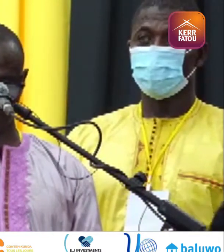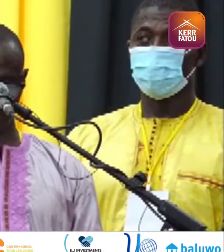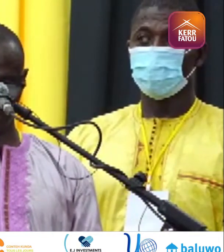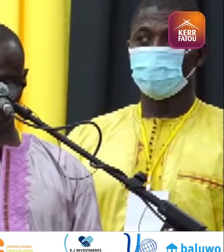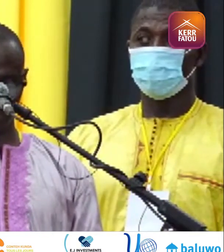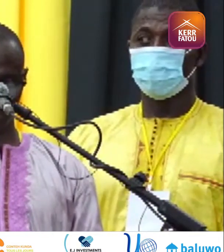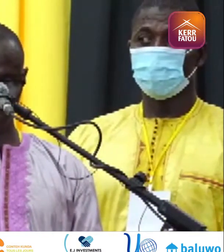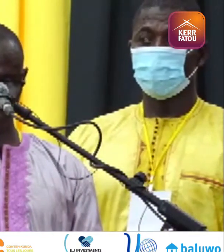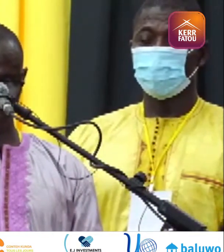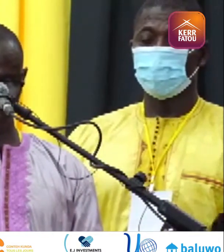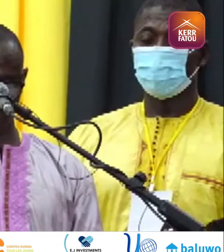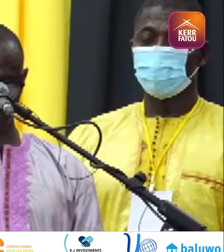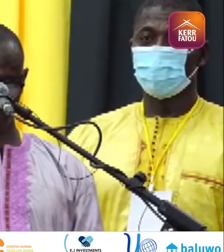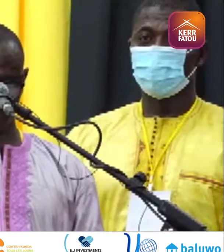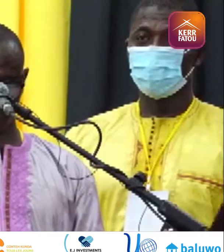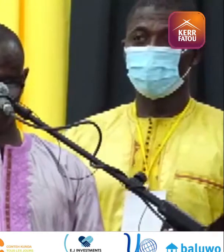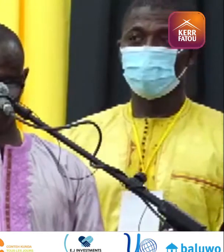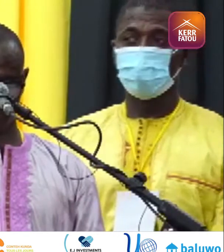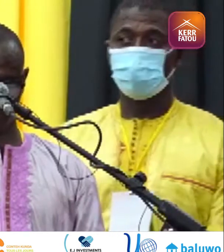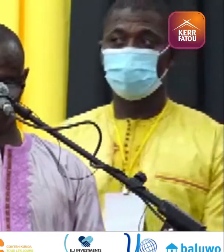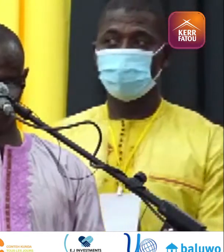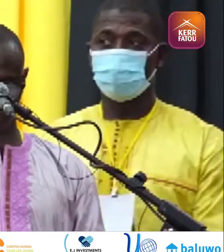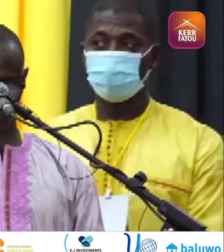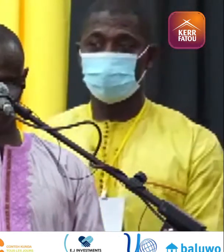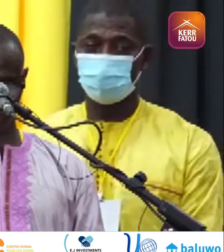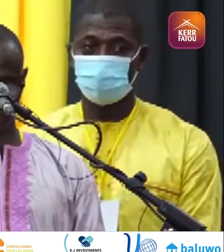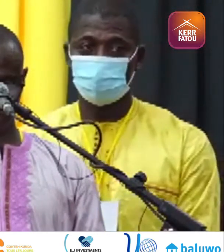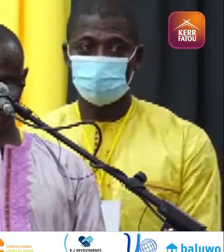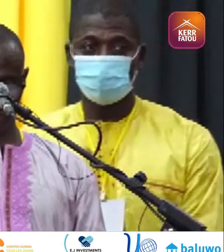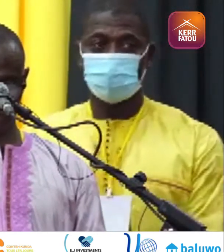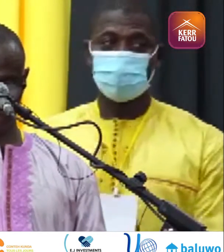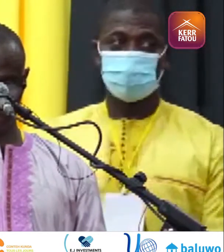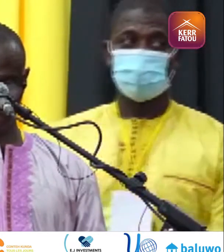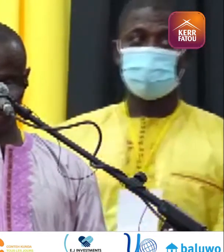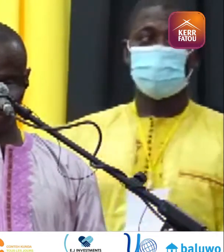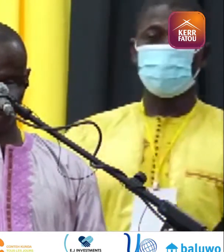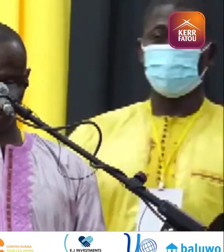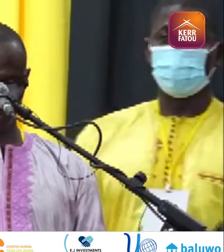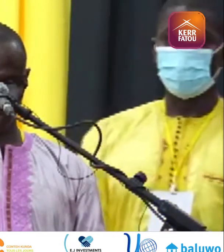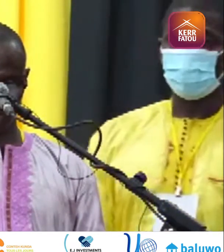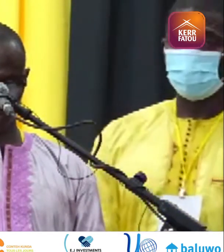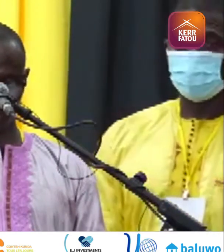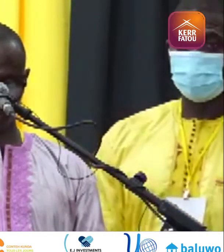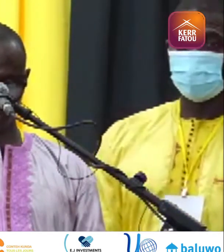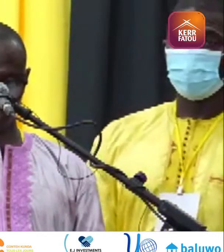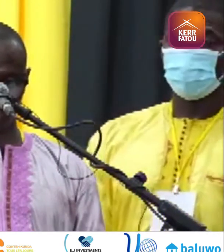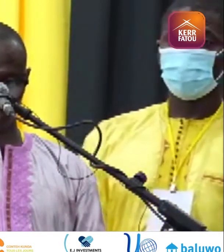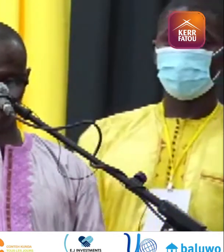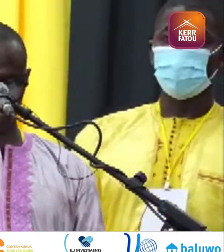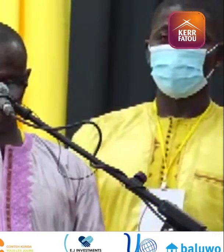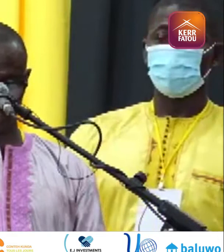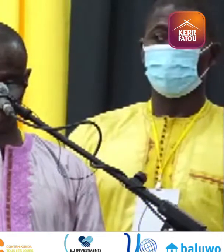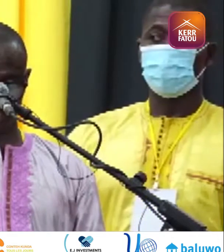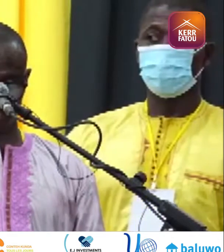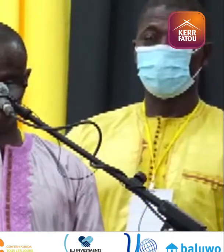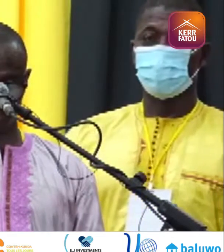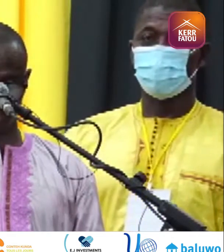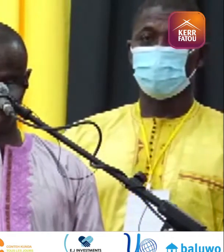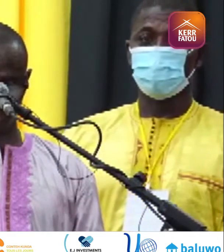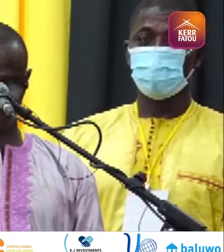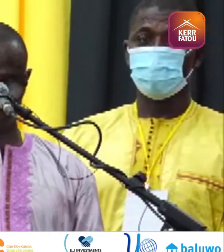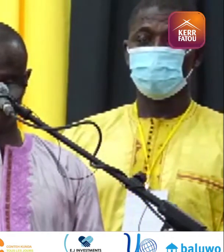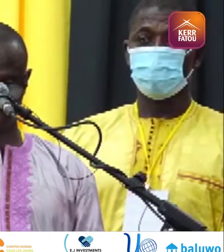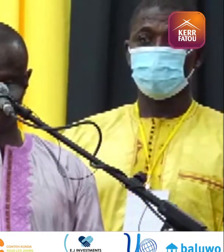paragraph 18. By inserting below it new paragraph 18B, auditor, and